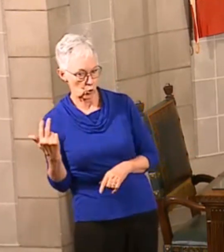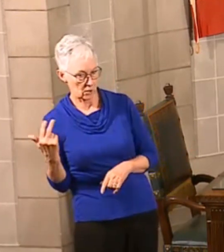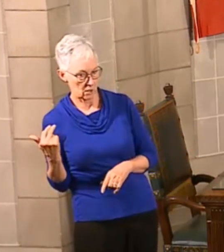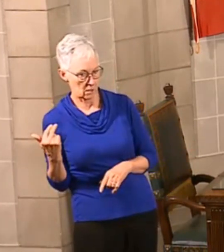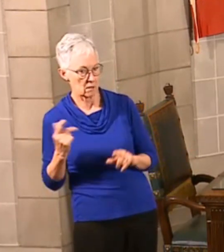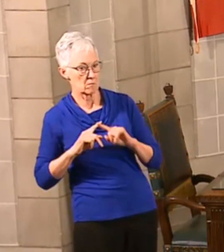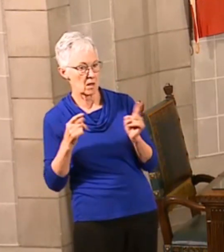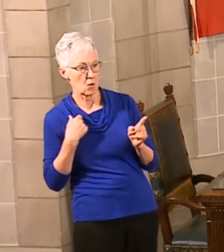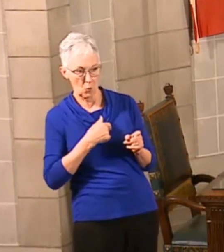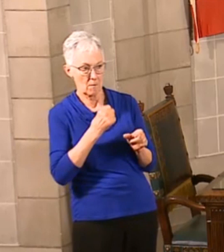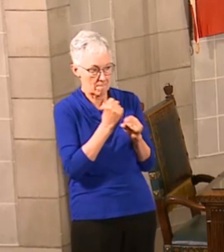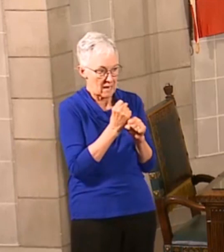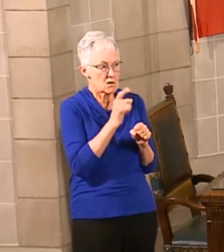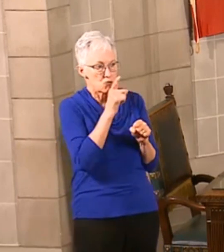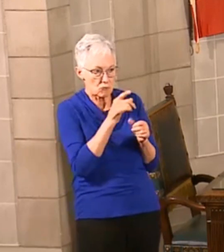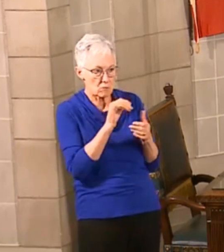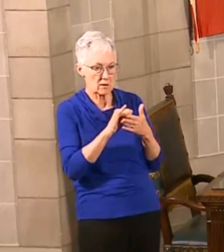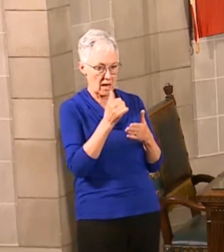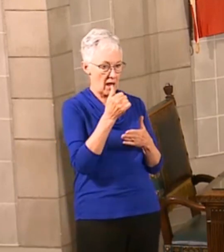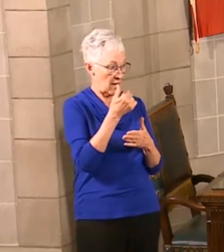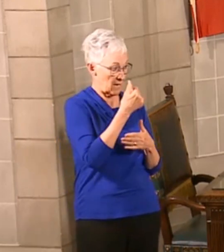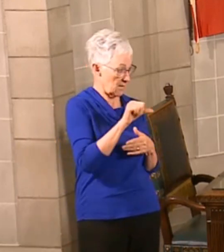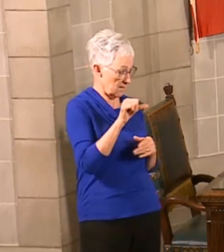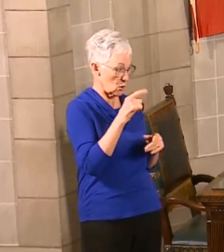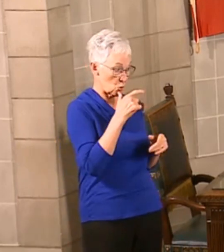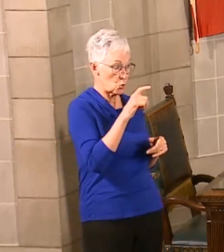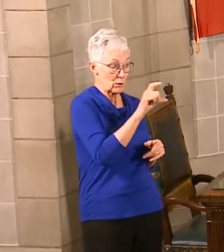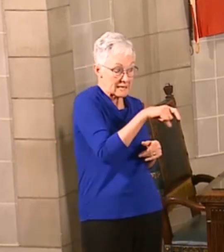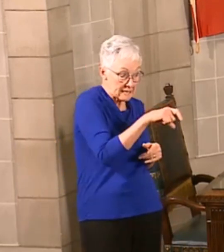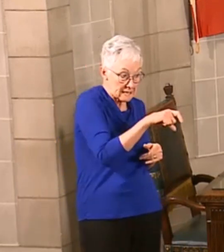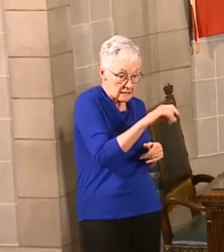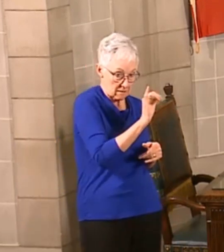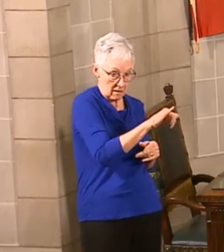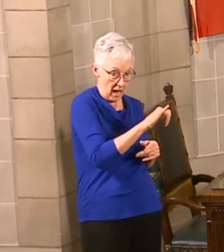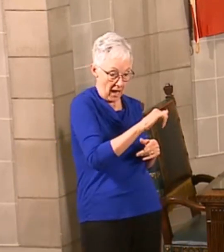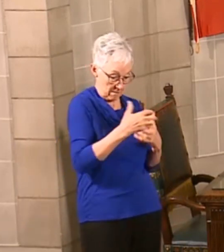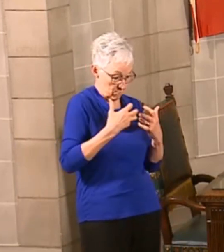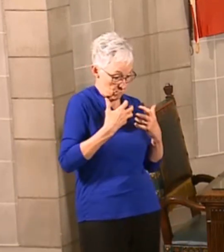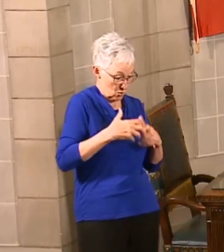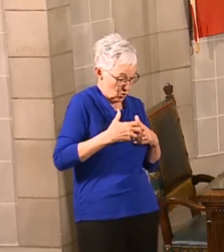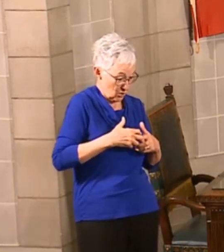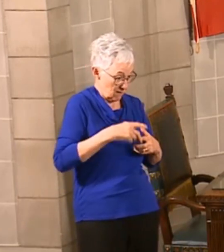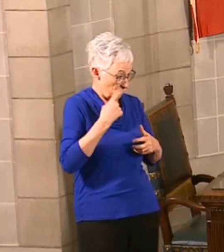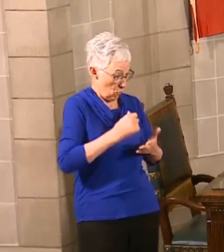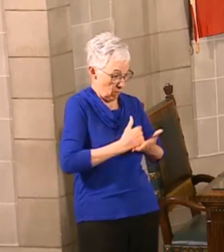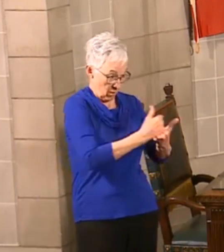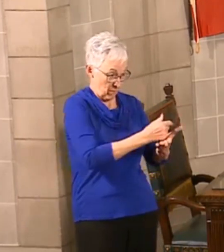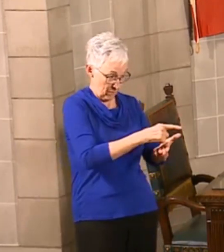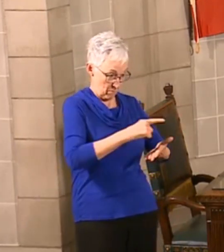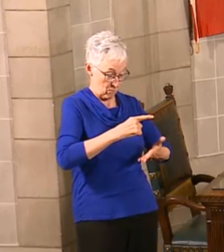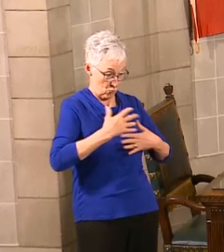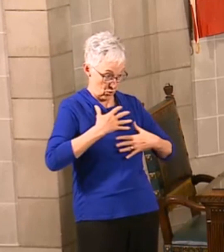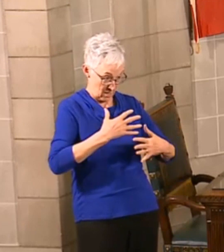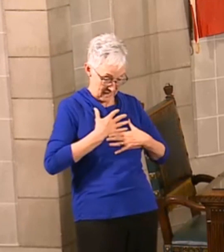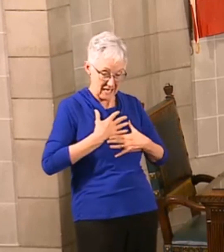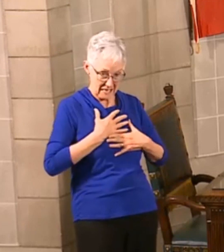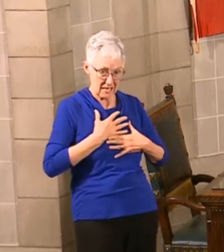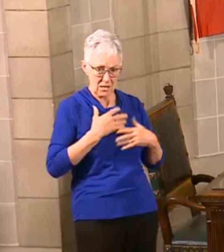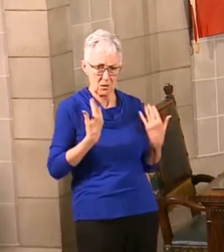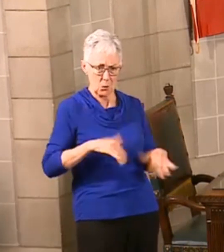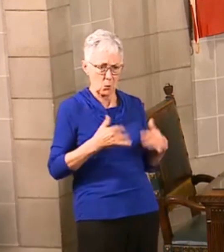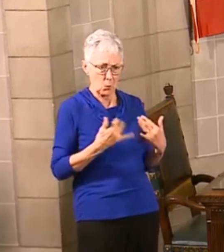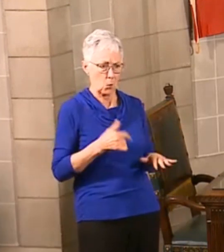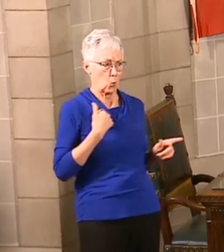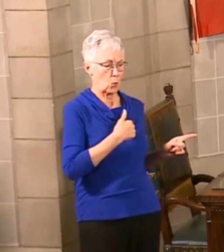that everybody who needs that is able to get access to it. And folks, this is the real key. This is what we're focused on. We're looking at hospital